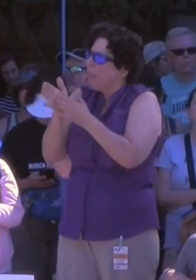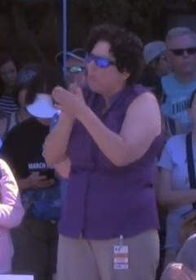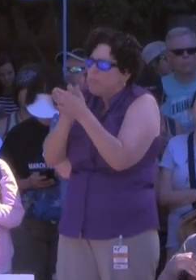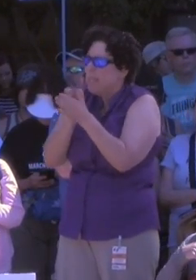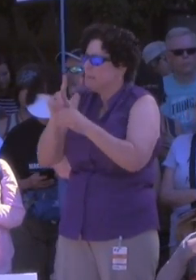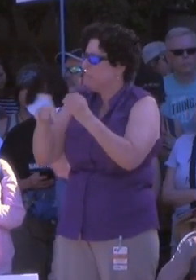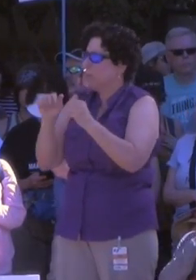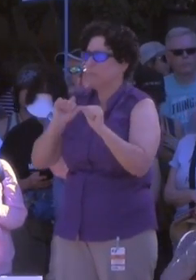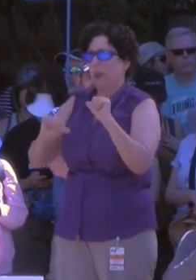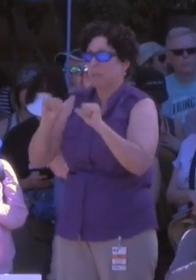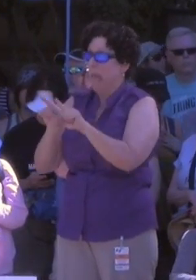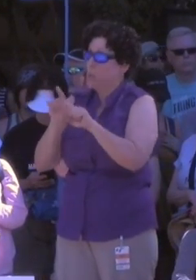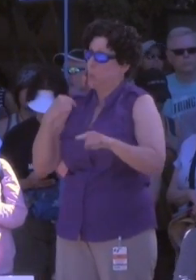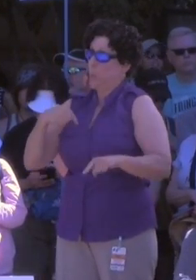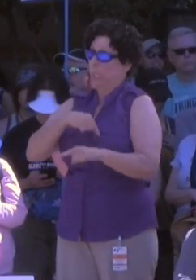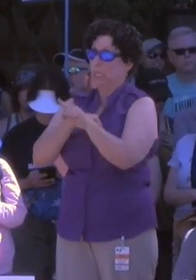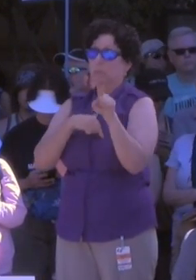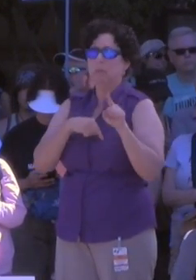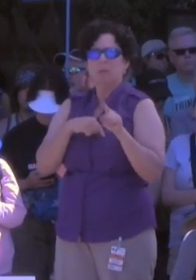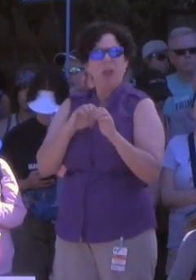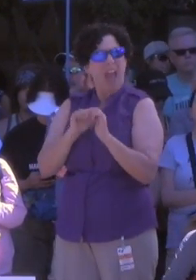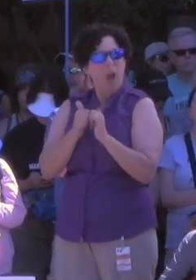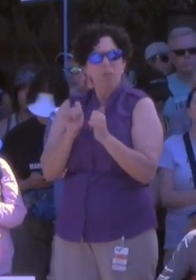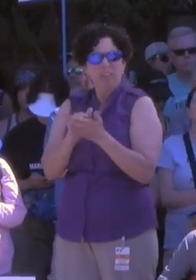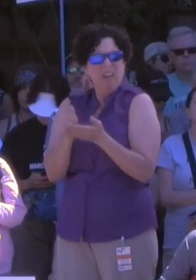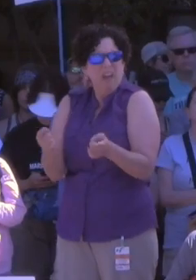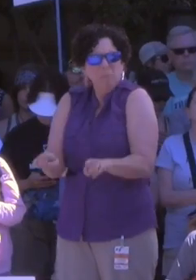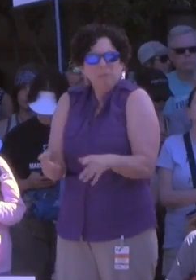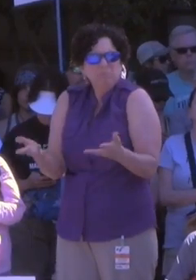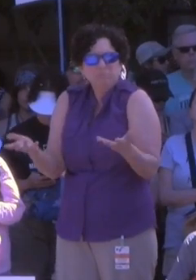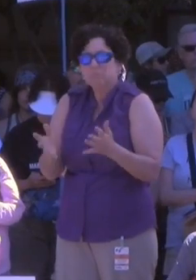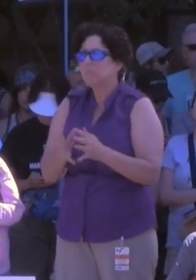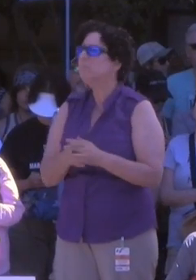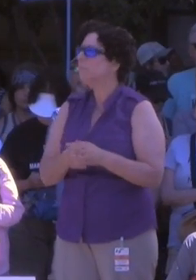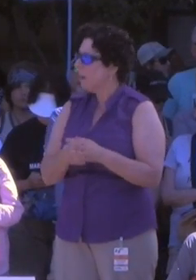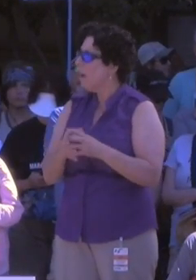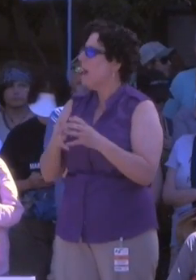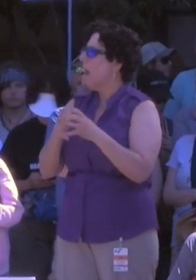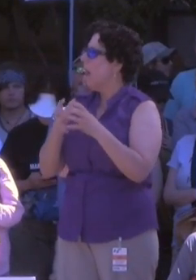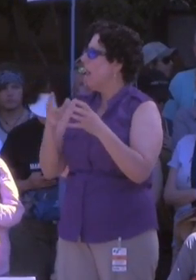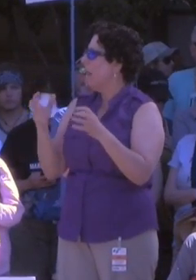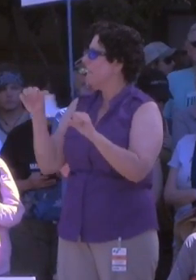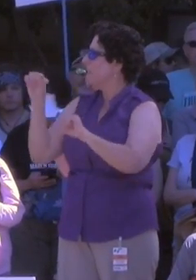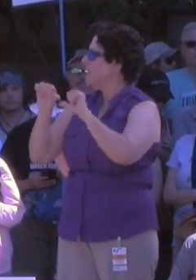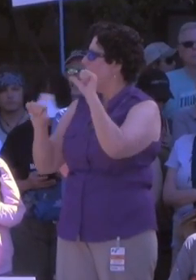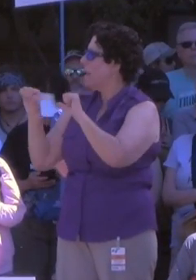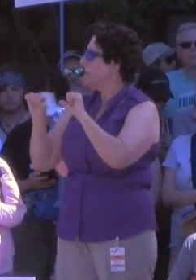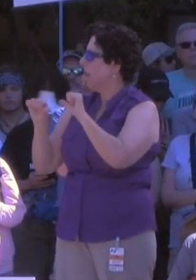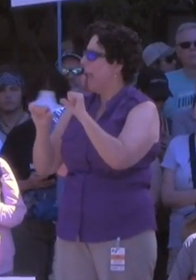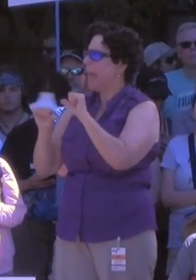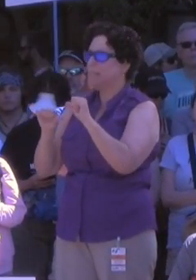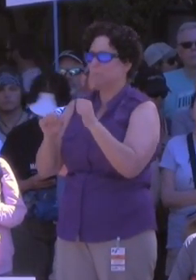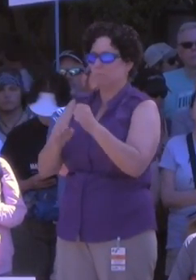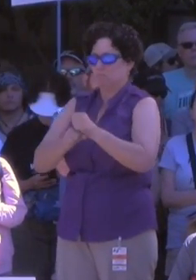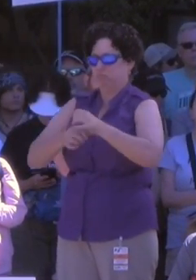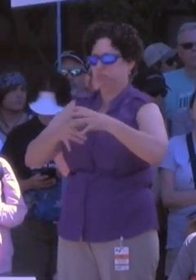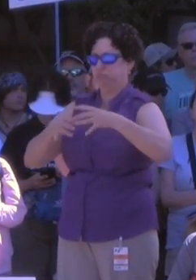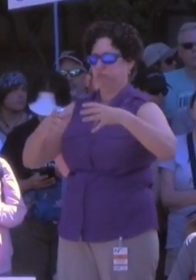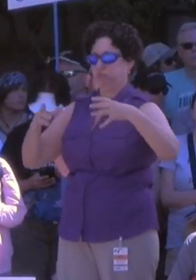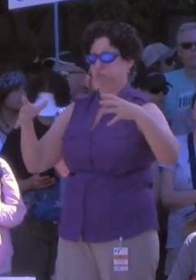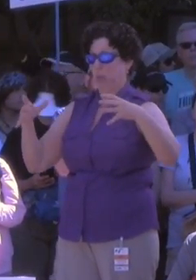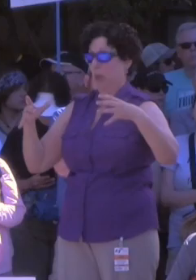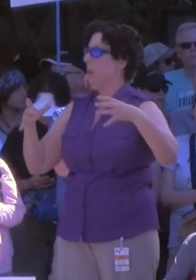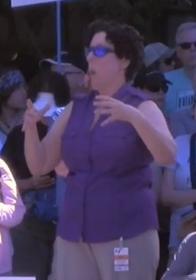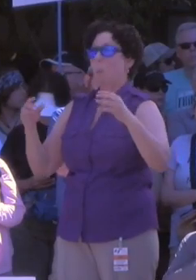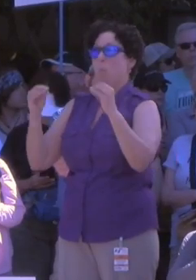about science. And how can that happen? Well, much of science has grown larger than the human scale.